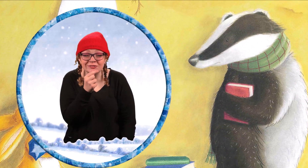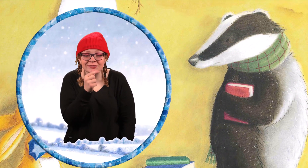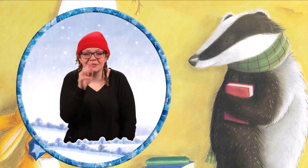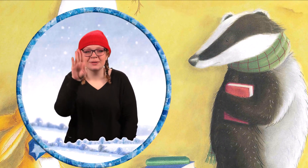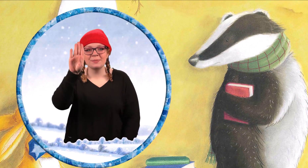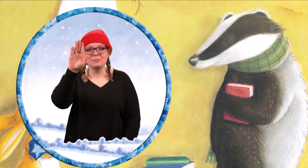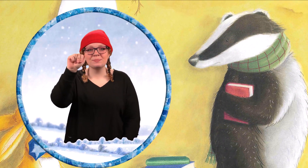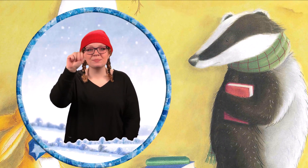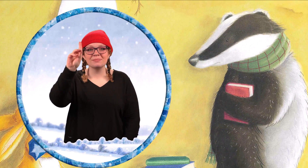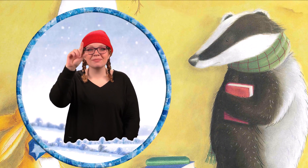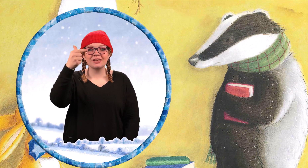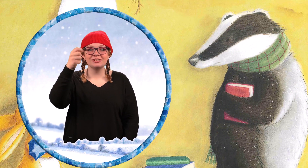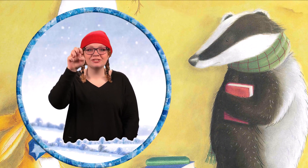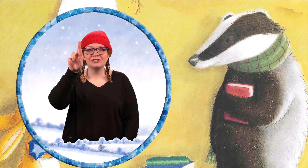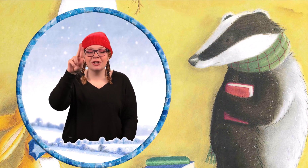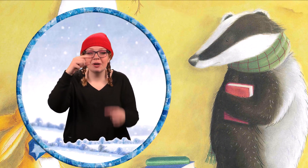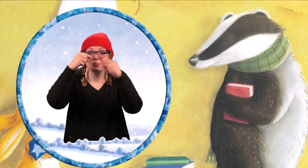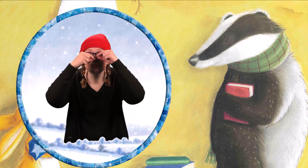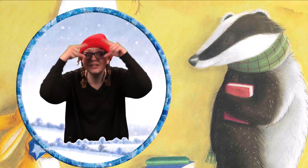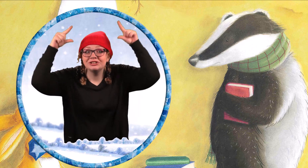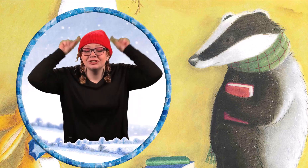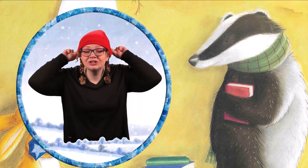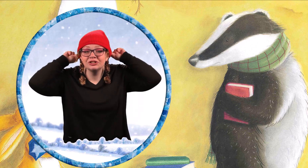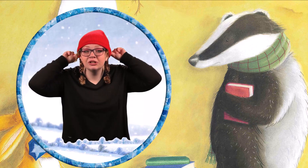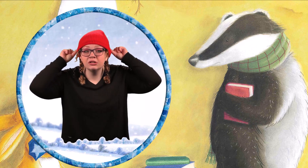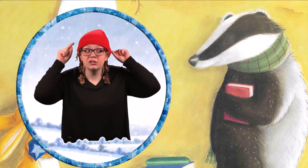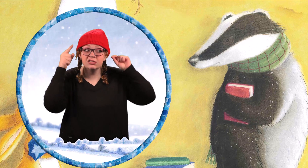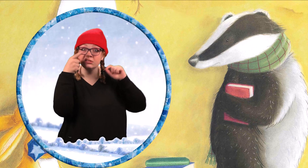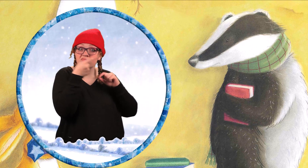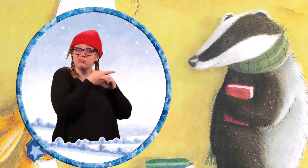Then he went to visit Badger.